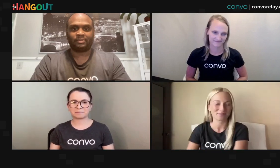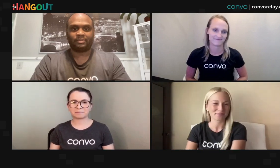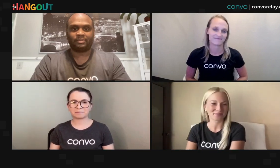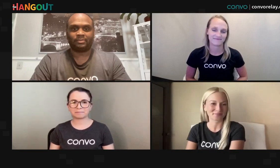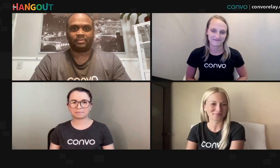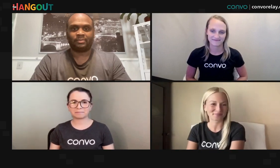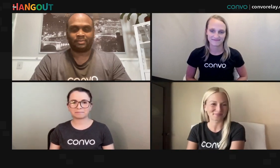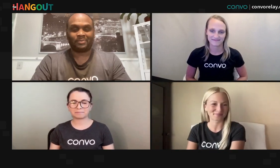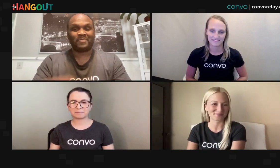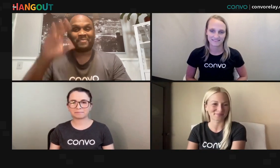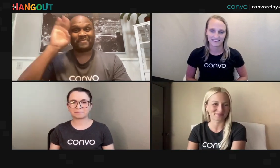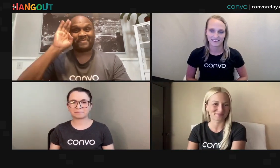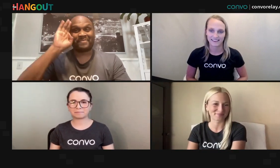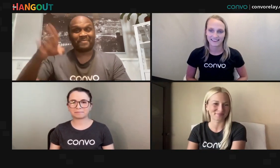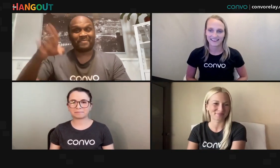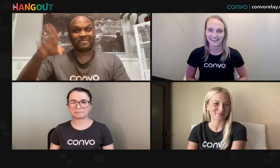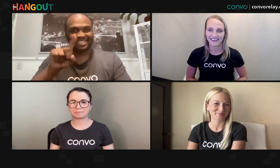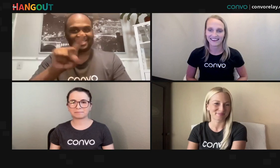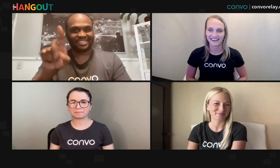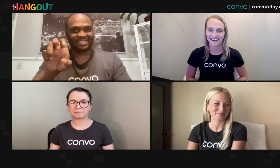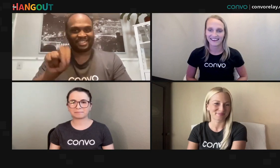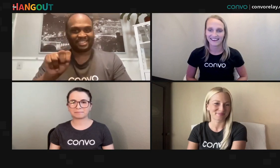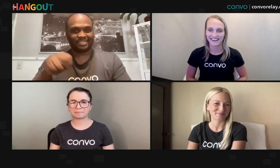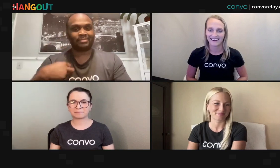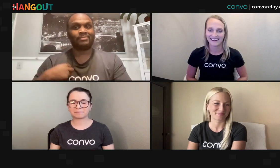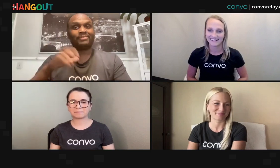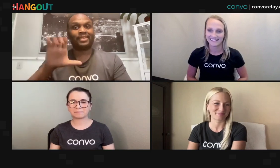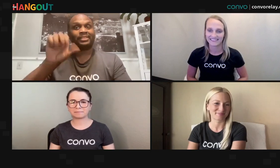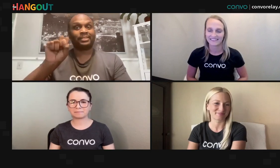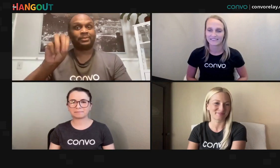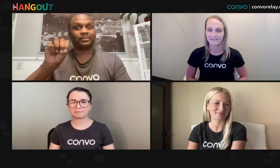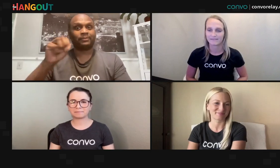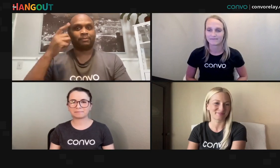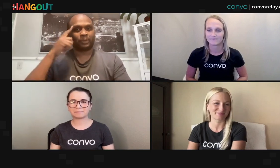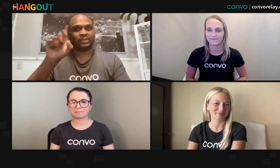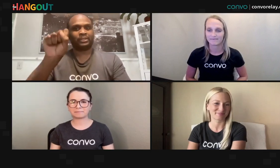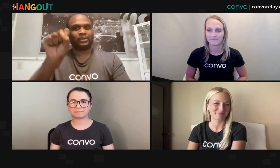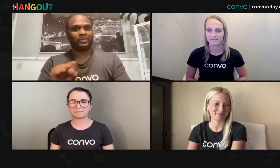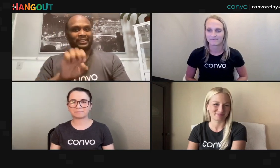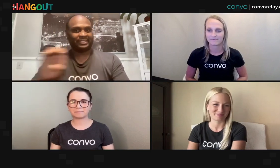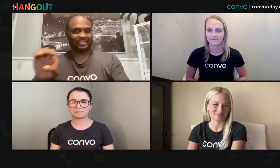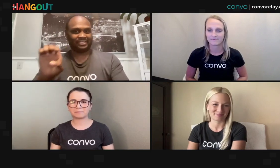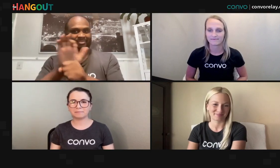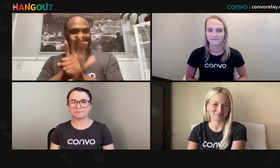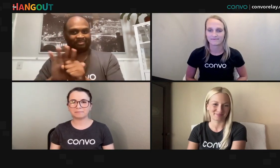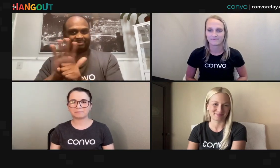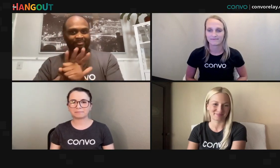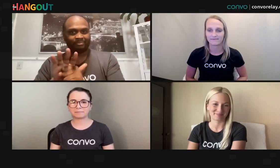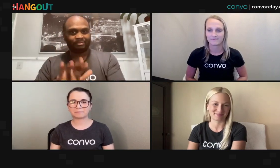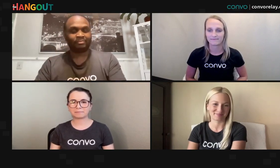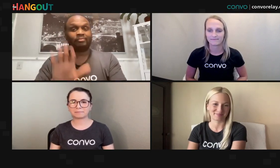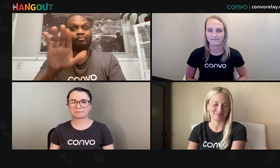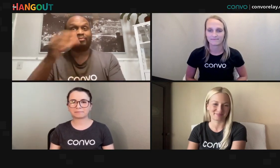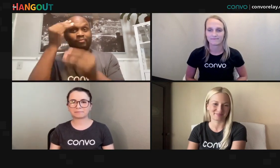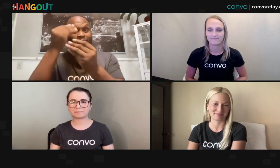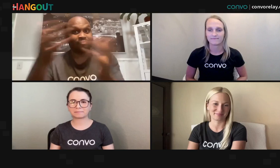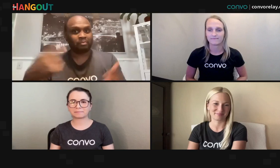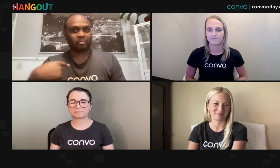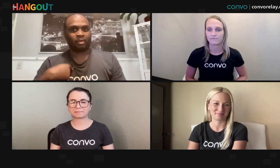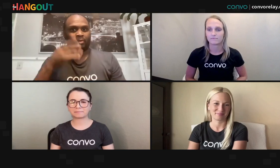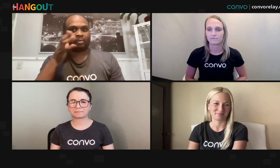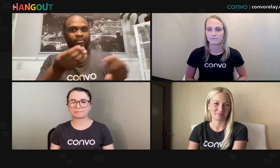for the Northeast region. Hi, and I'm Zen. I'm a CSM for the southeastern